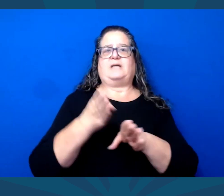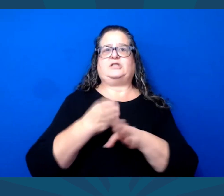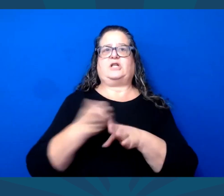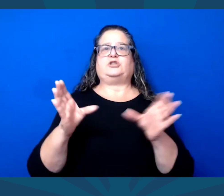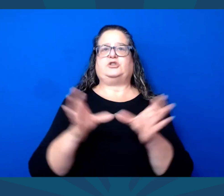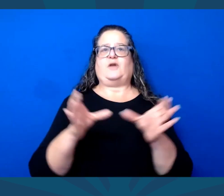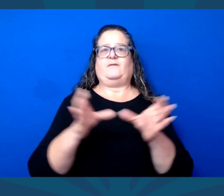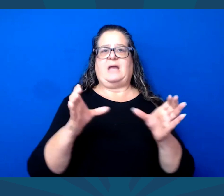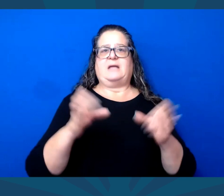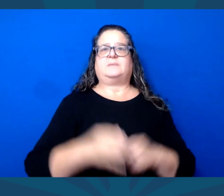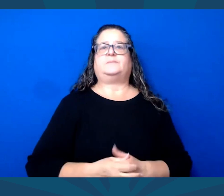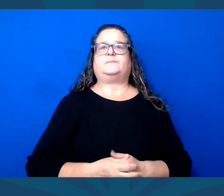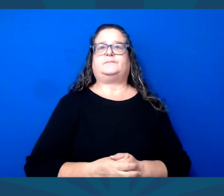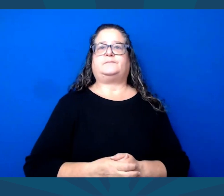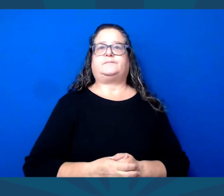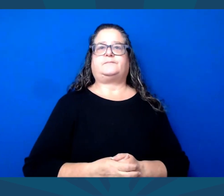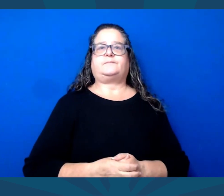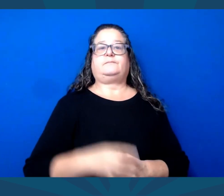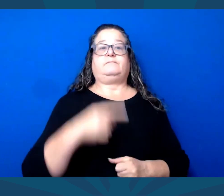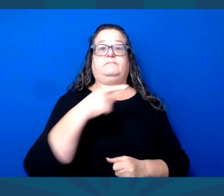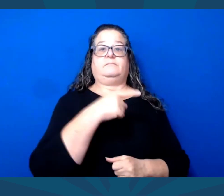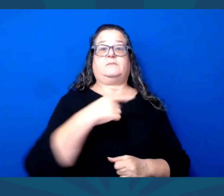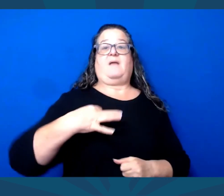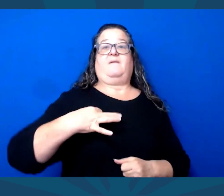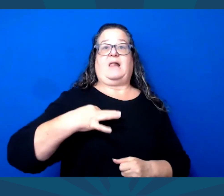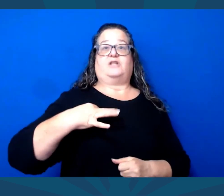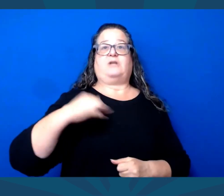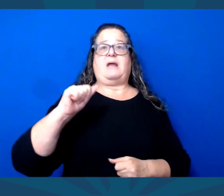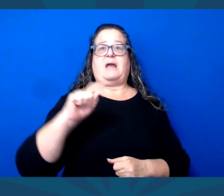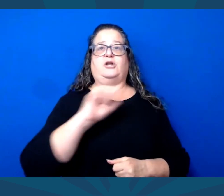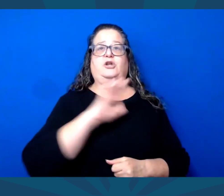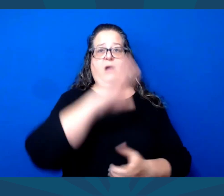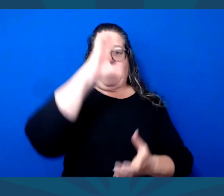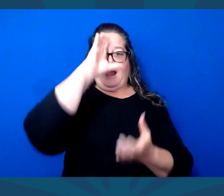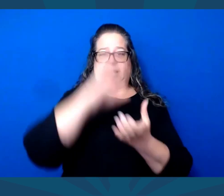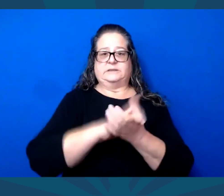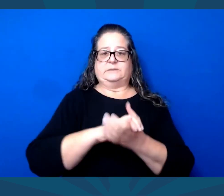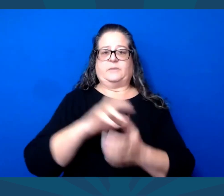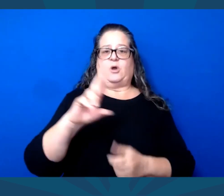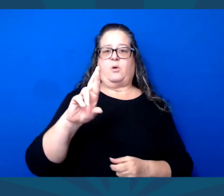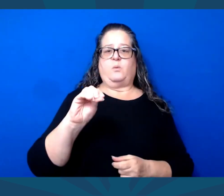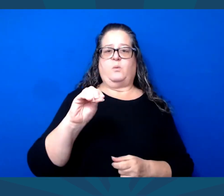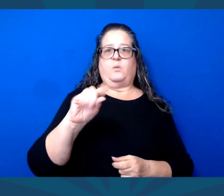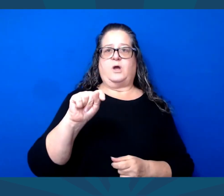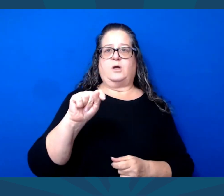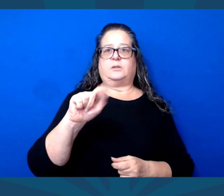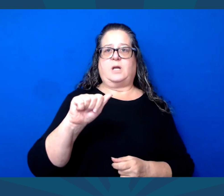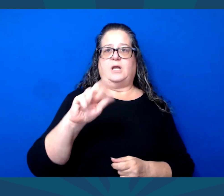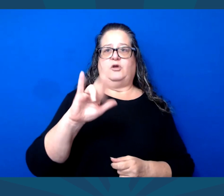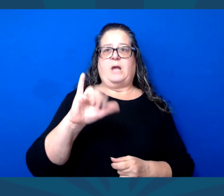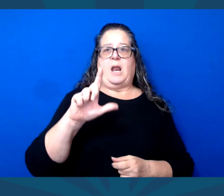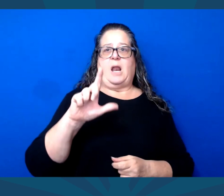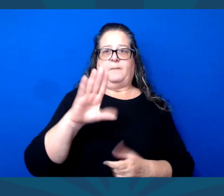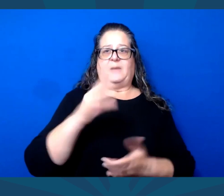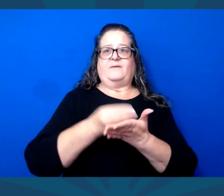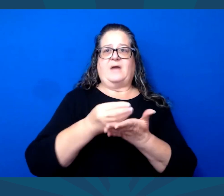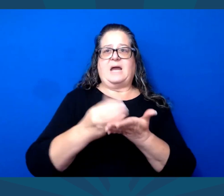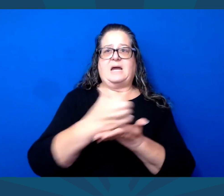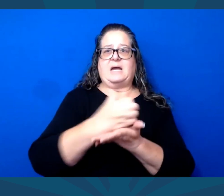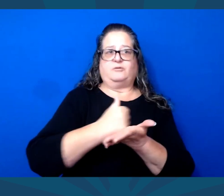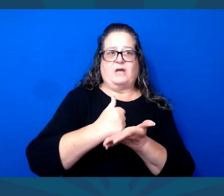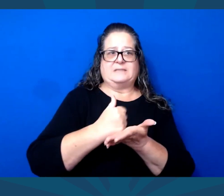effectively communicating even in the face of overwhelming life and death situations. Julie is involved in her